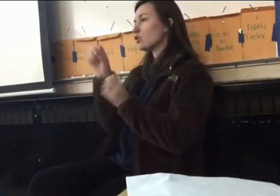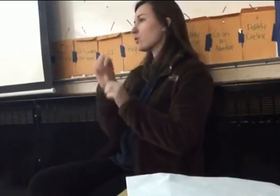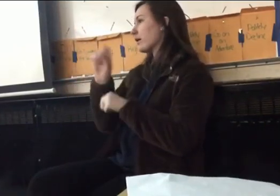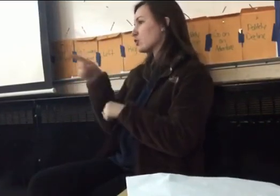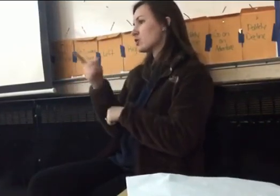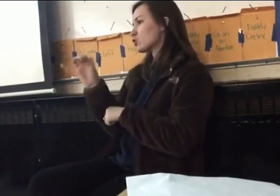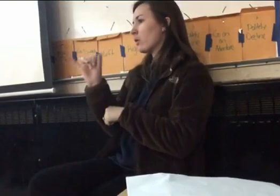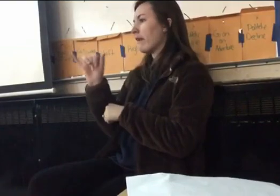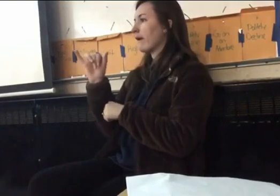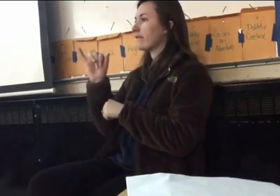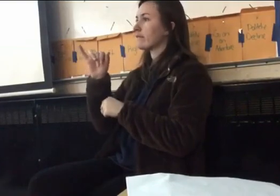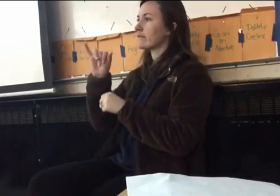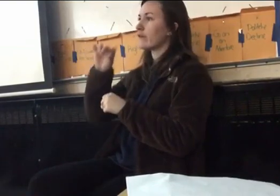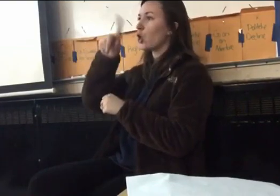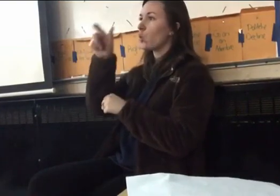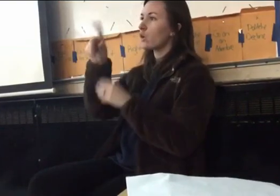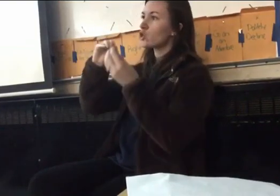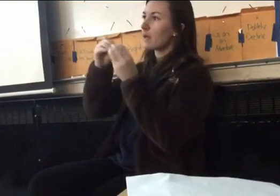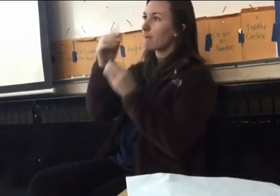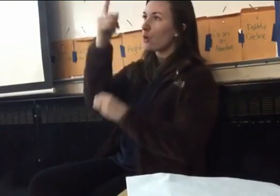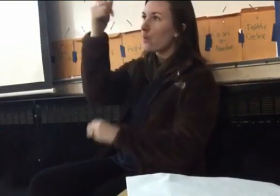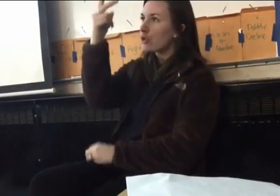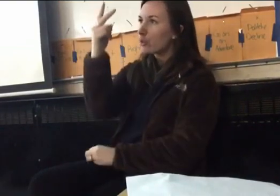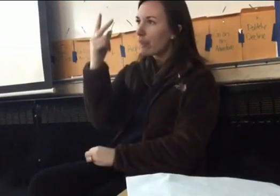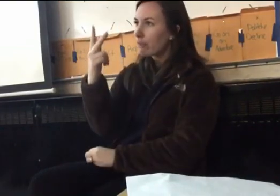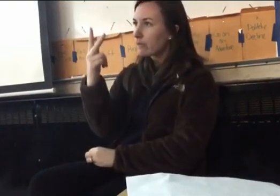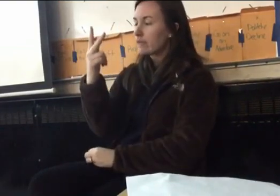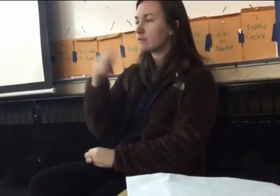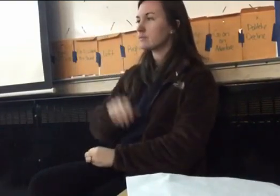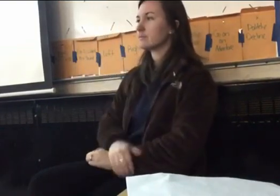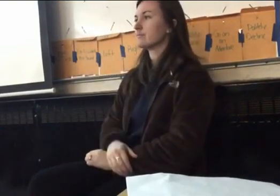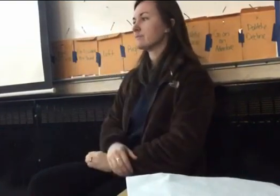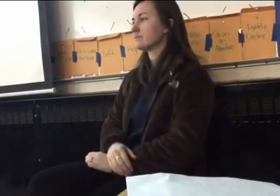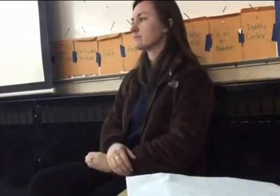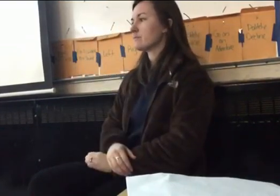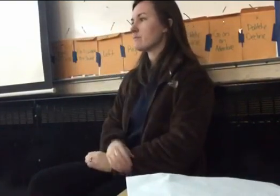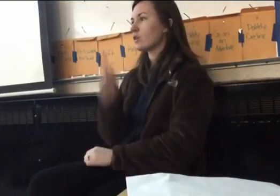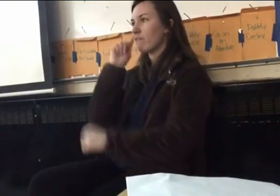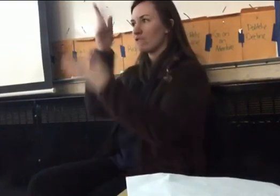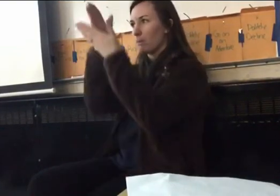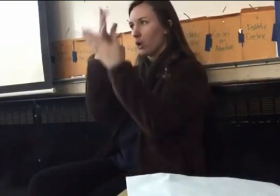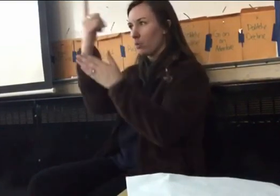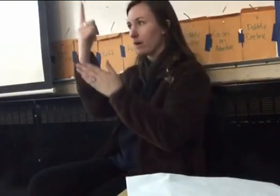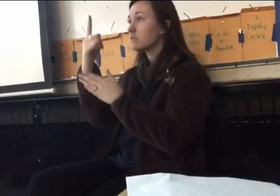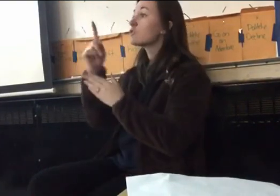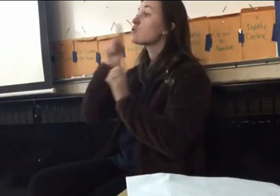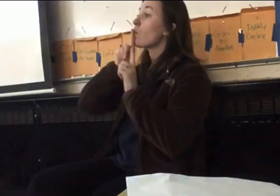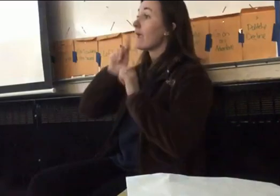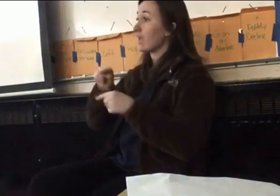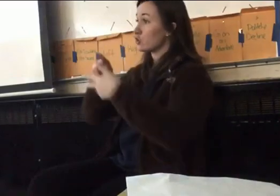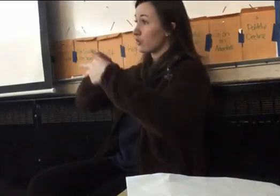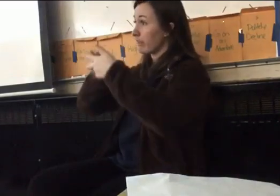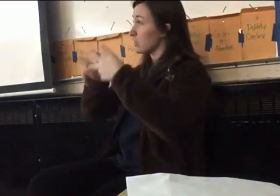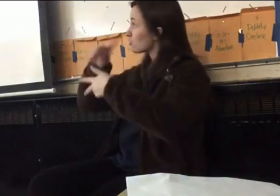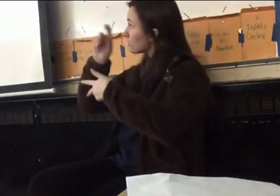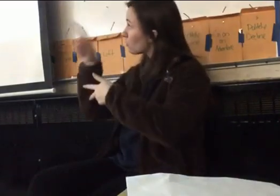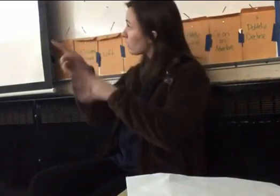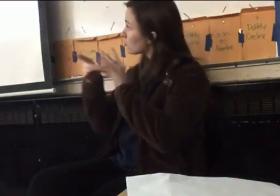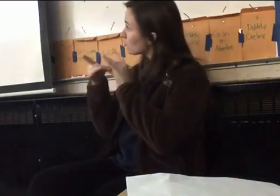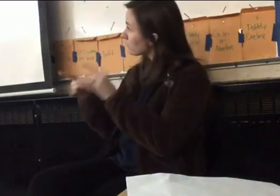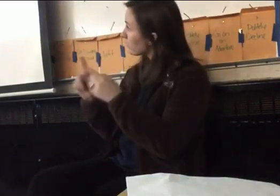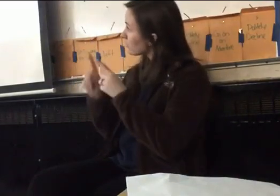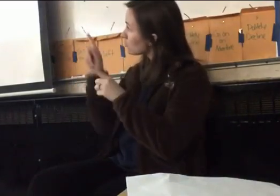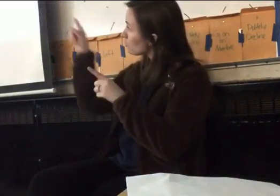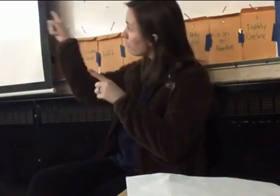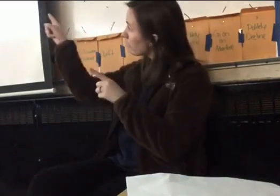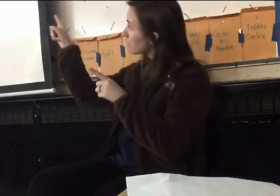like question 1, 2, and 3 for each one, except the last one, there's only one in the last one. I want you to answer these 3 questions about this